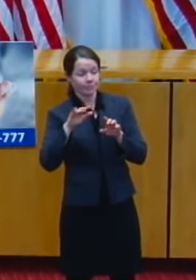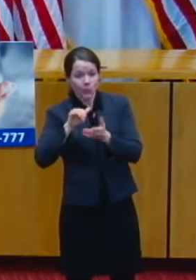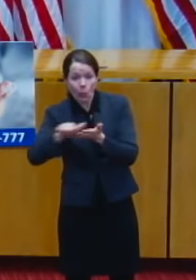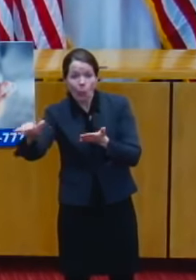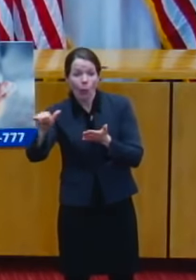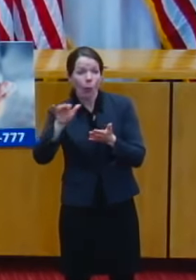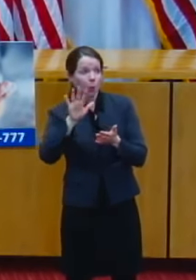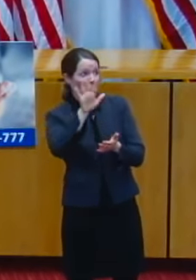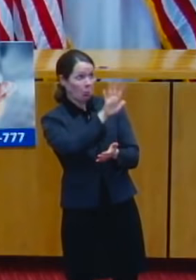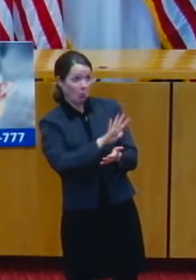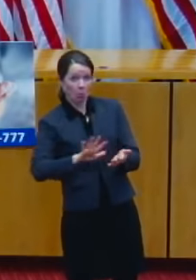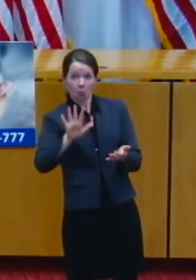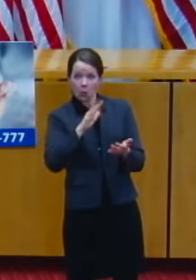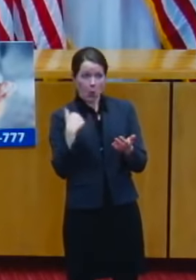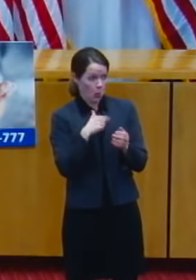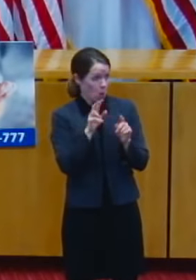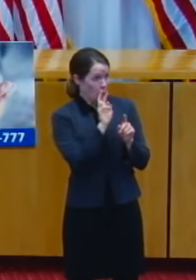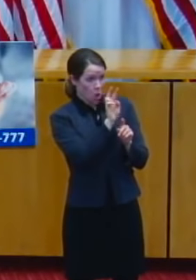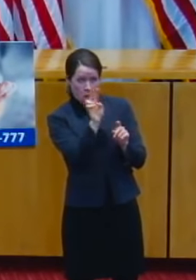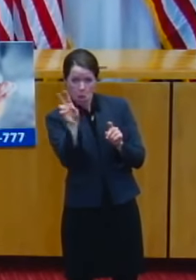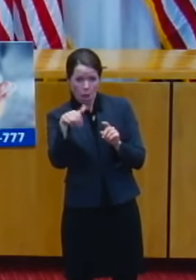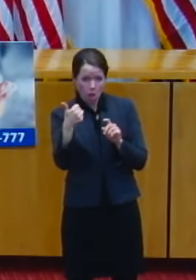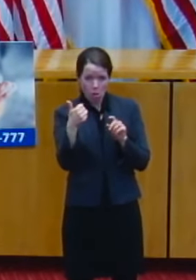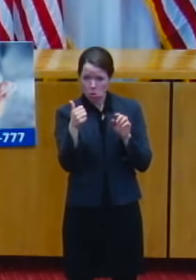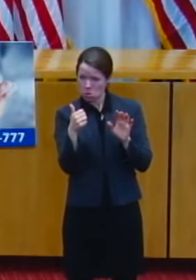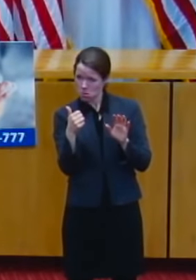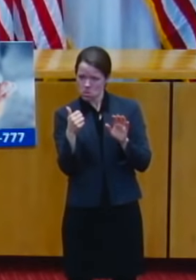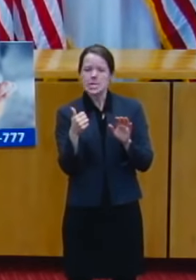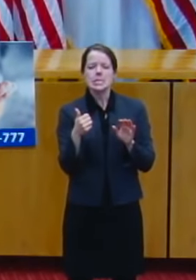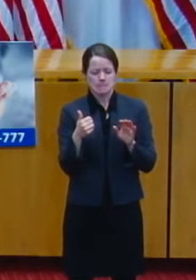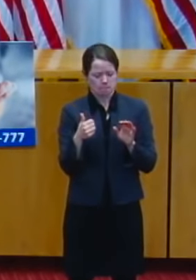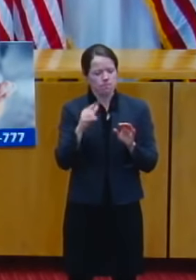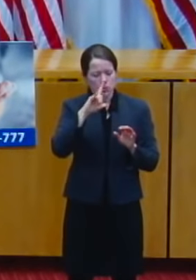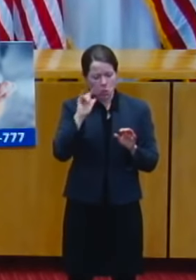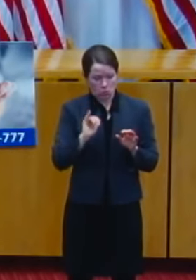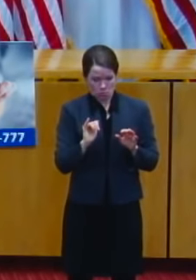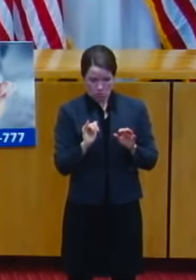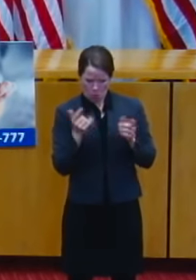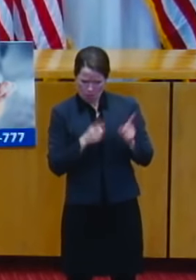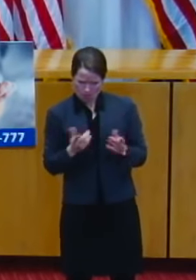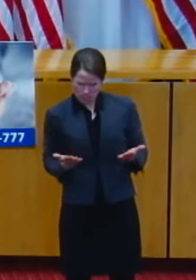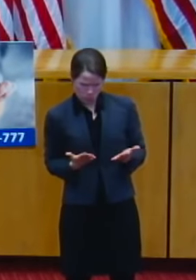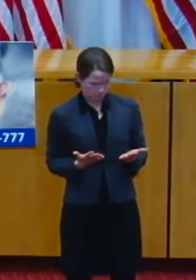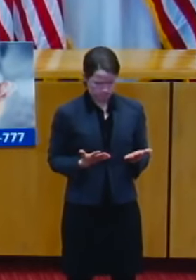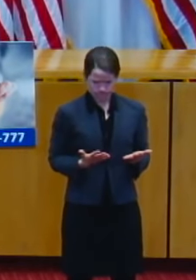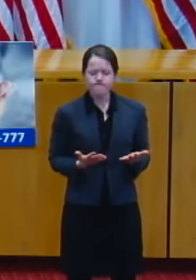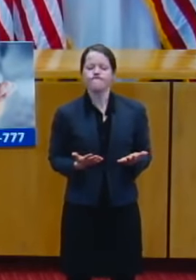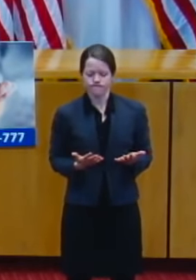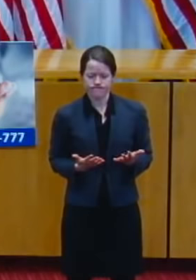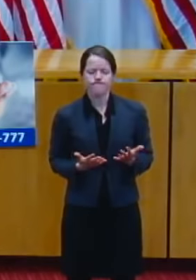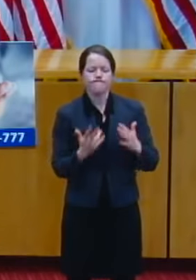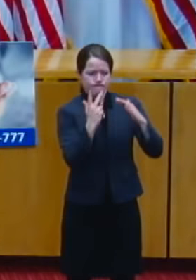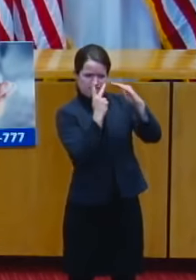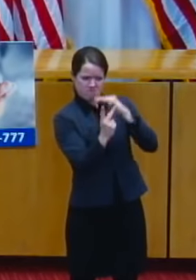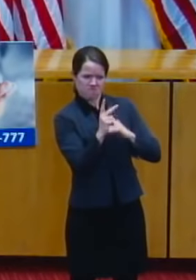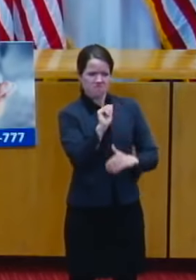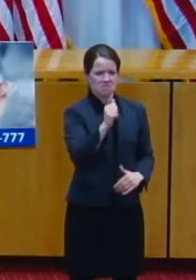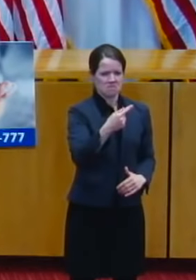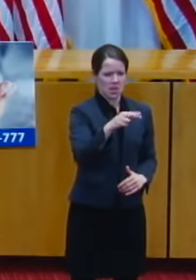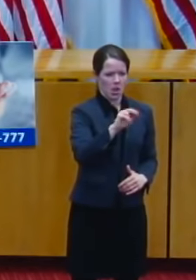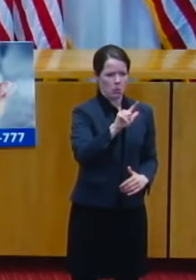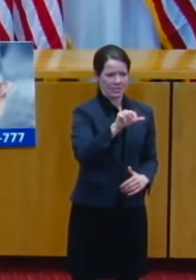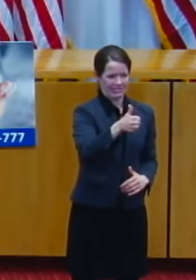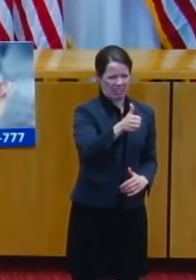20th is when we can expect to see the surge. And that's why we've put literally thousands of additional